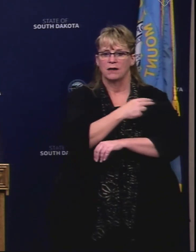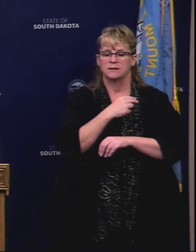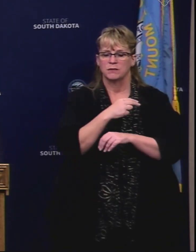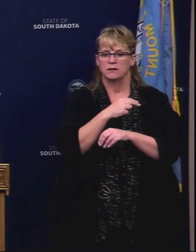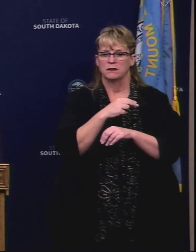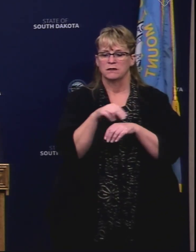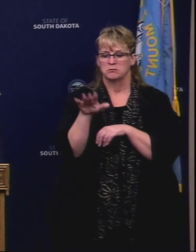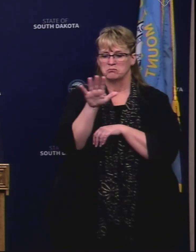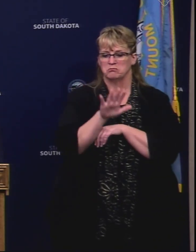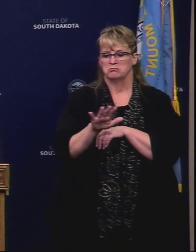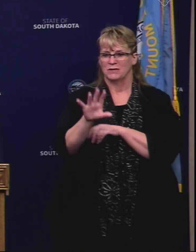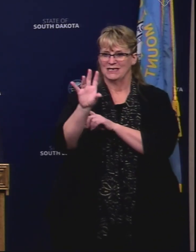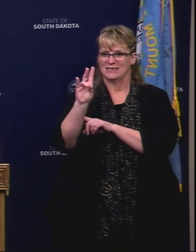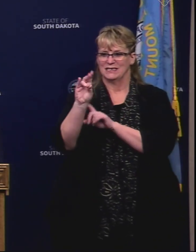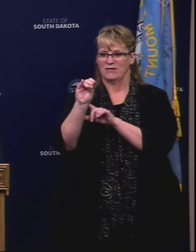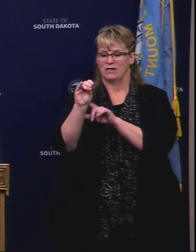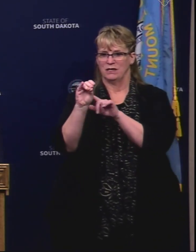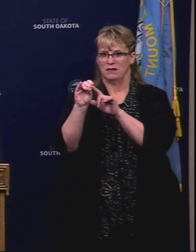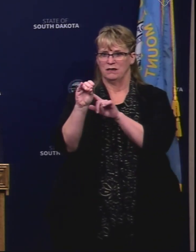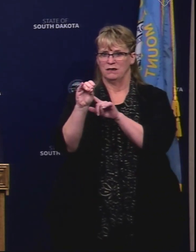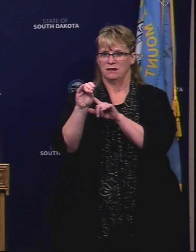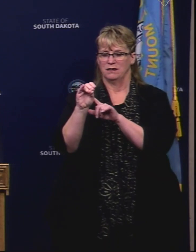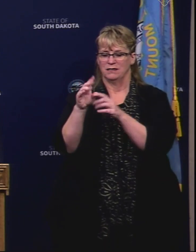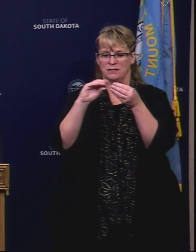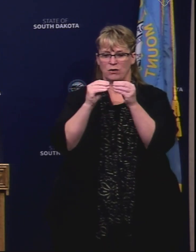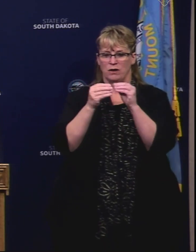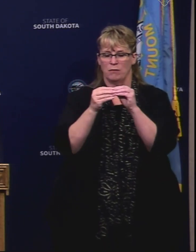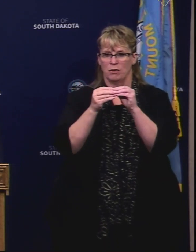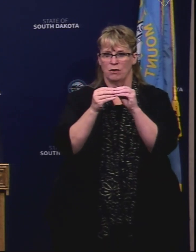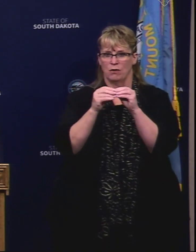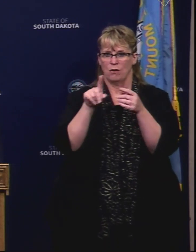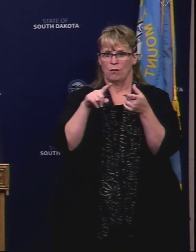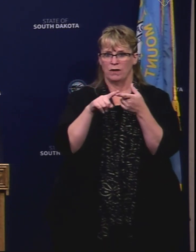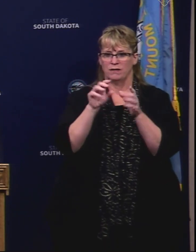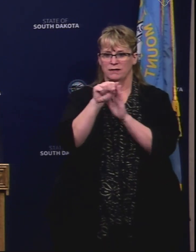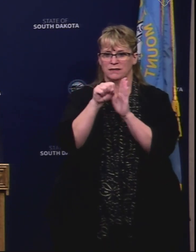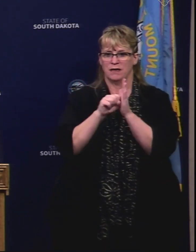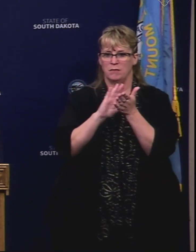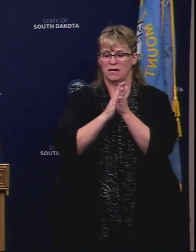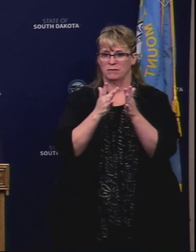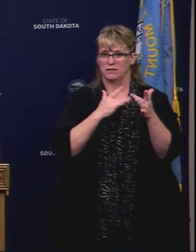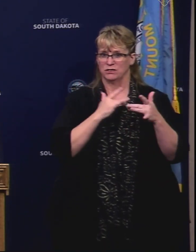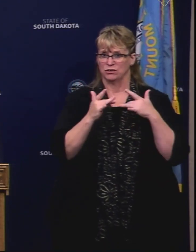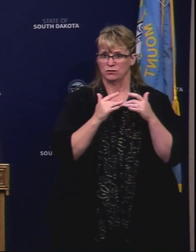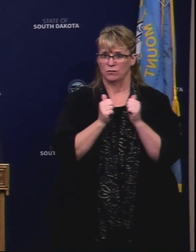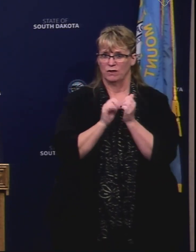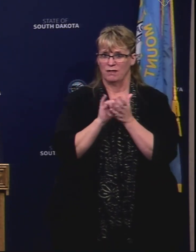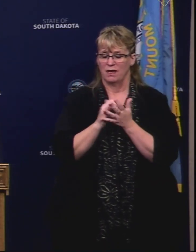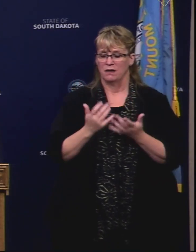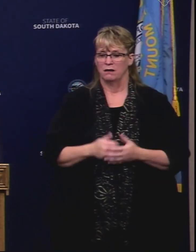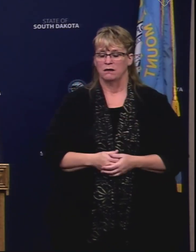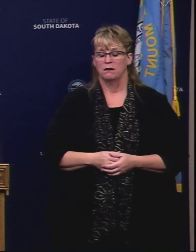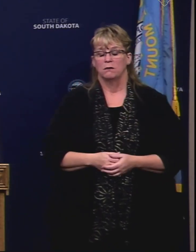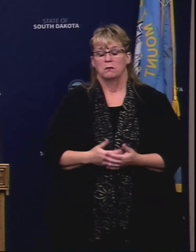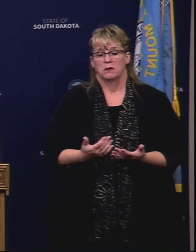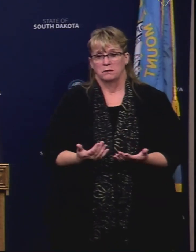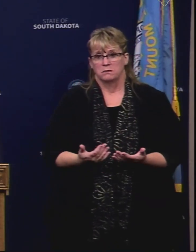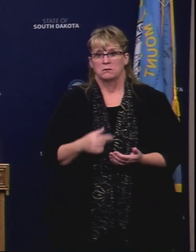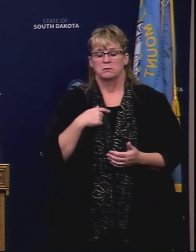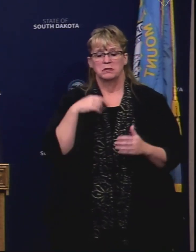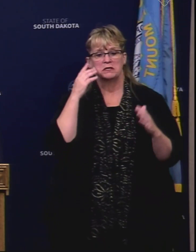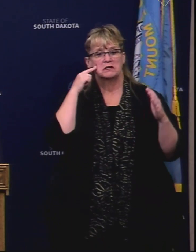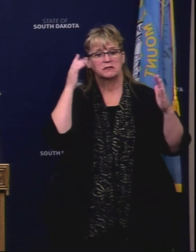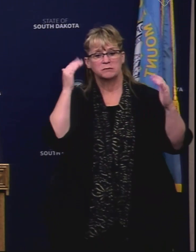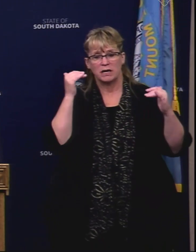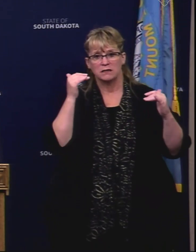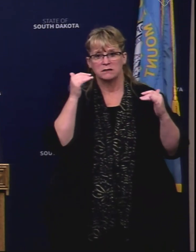around 70. Is there a number or specific range where the state would start getting concerned? Well, we anticipate the middle of June that